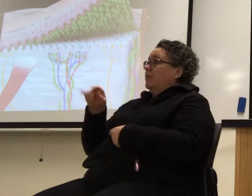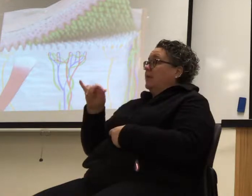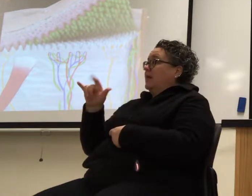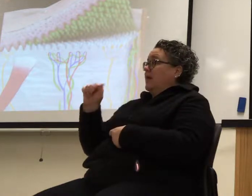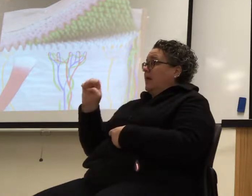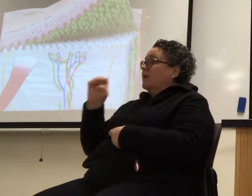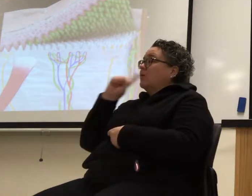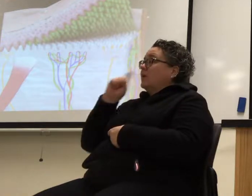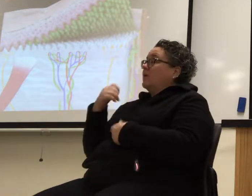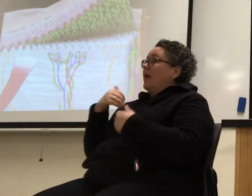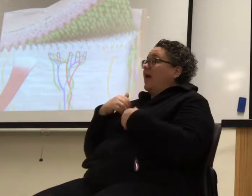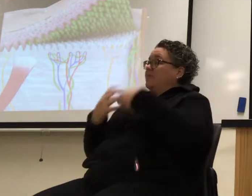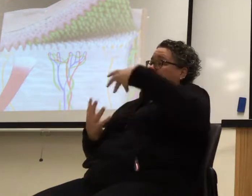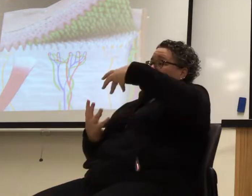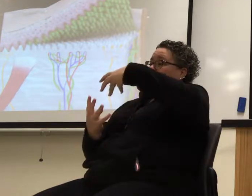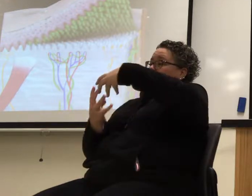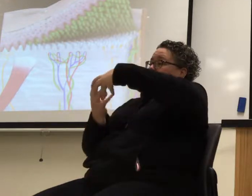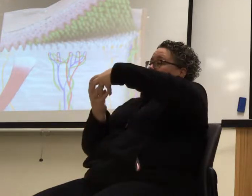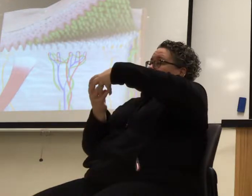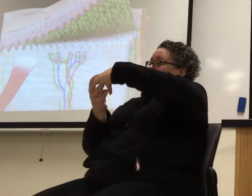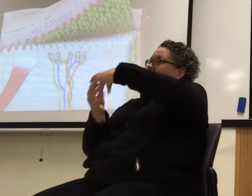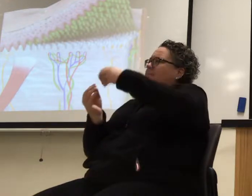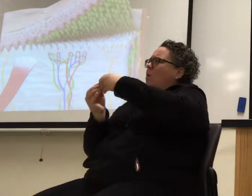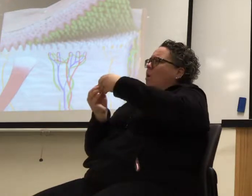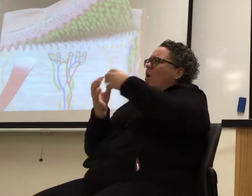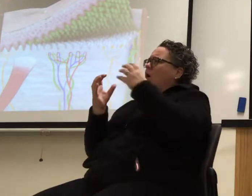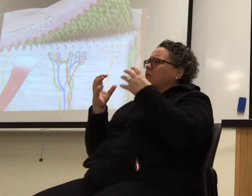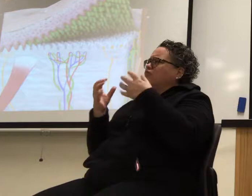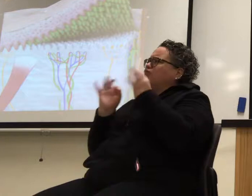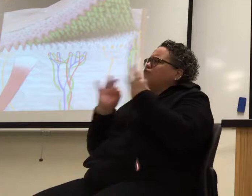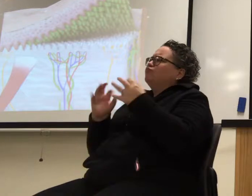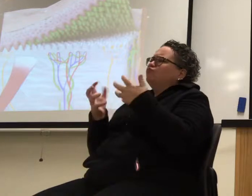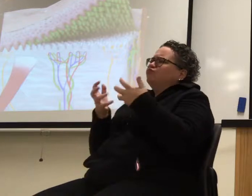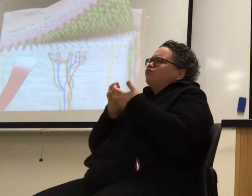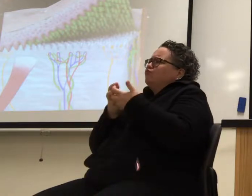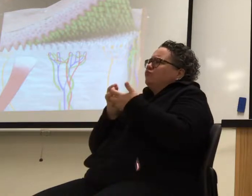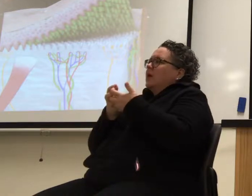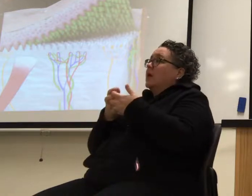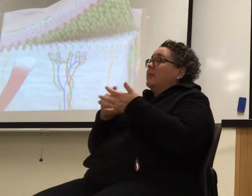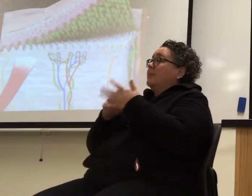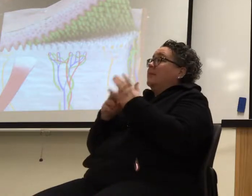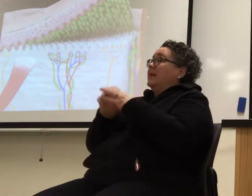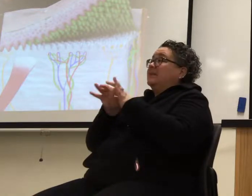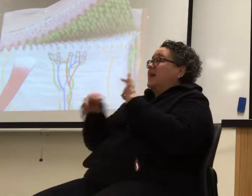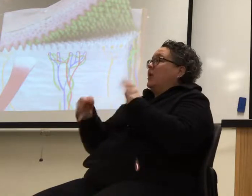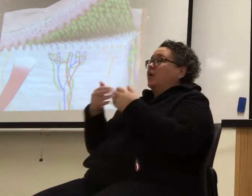interaction, it's a snugger fit. Okay, it'll not tear so easily.